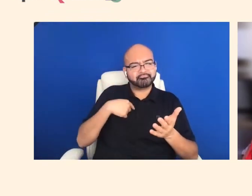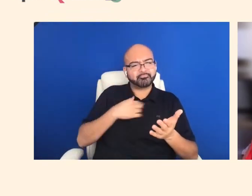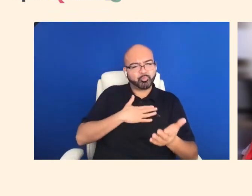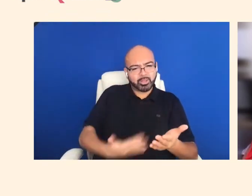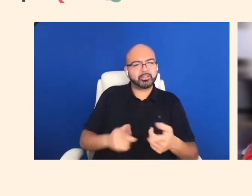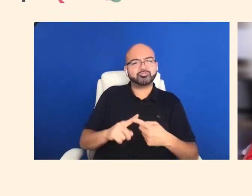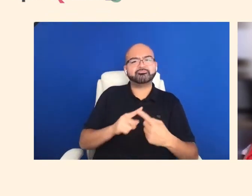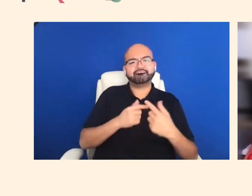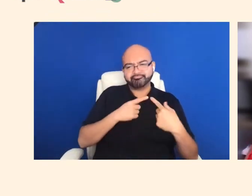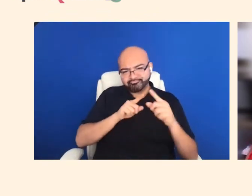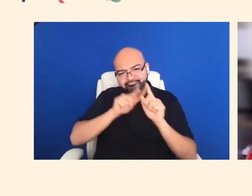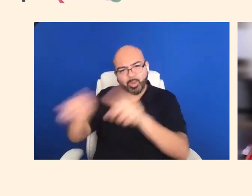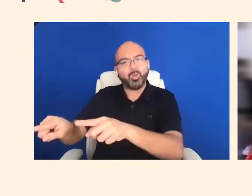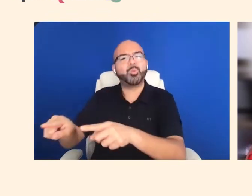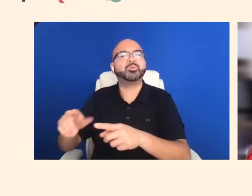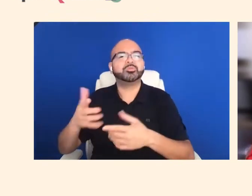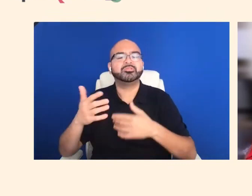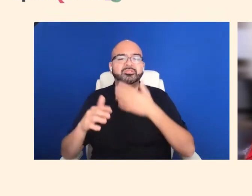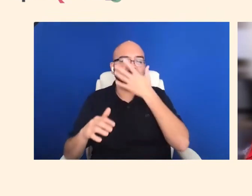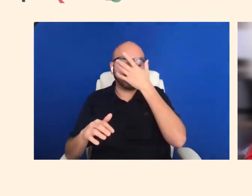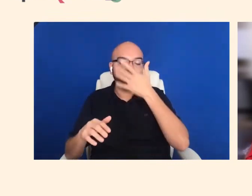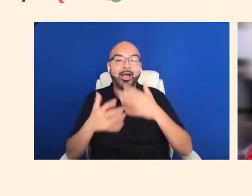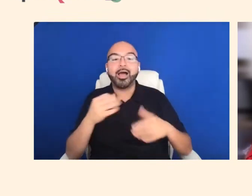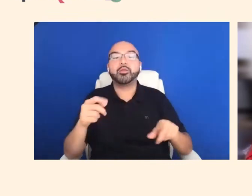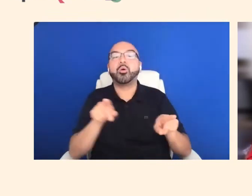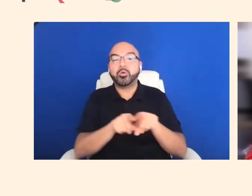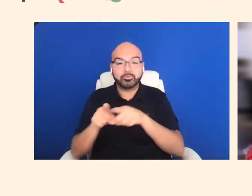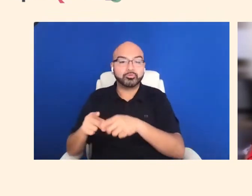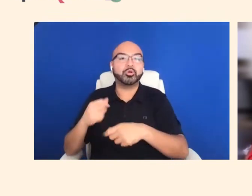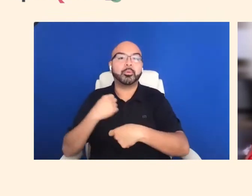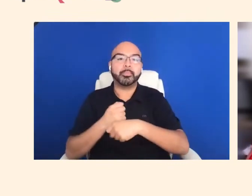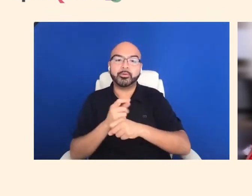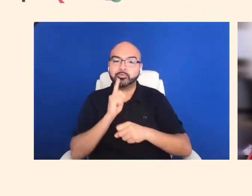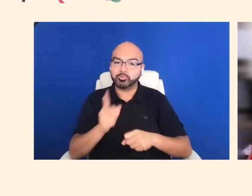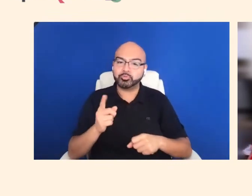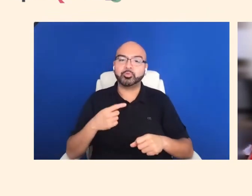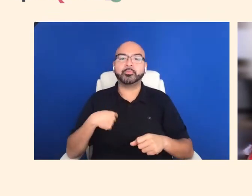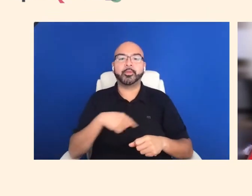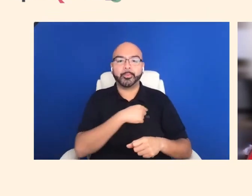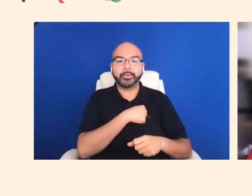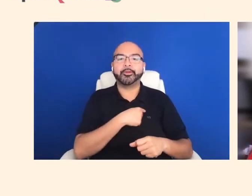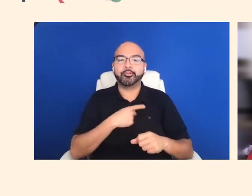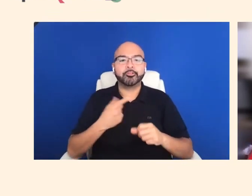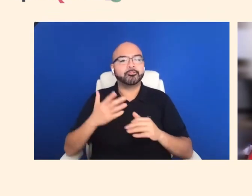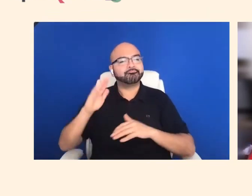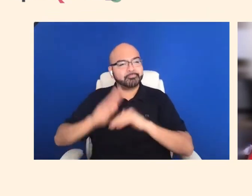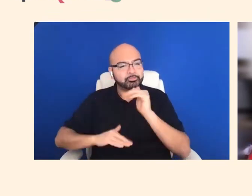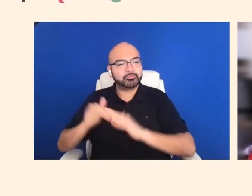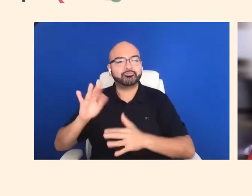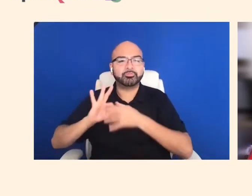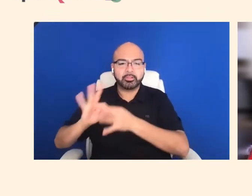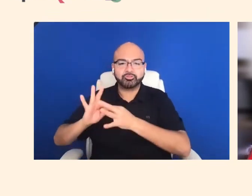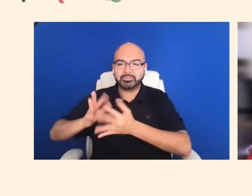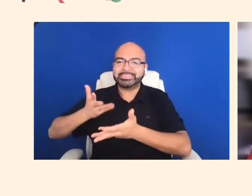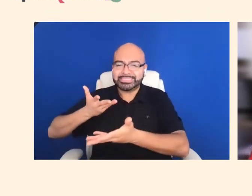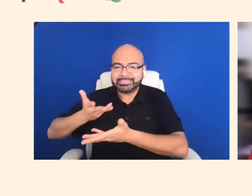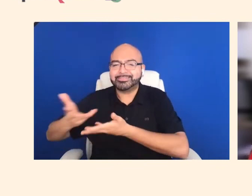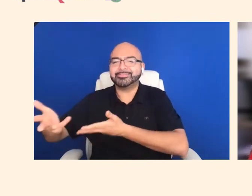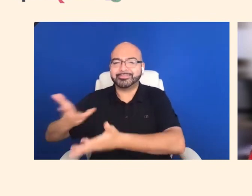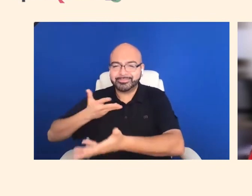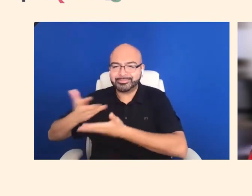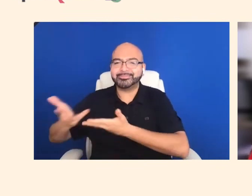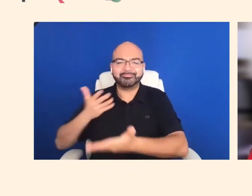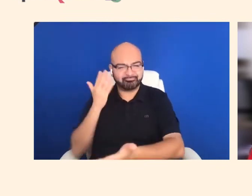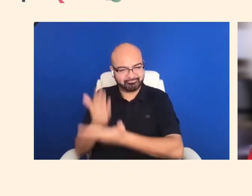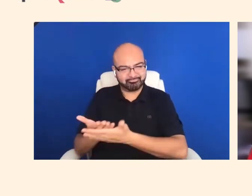are, but also ensure that you're building up a relationship that